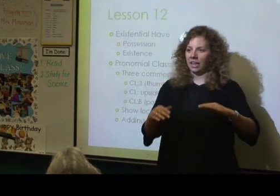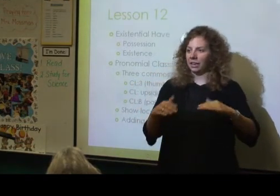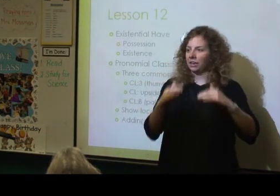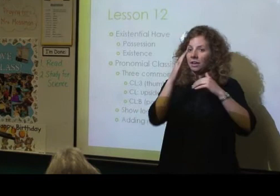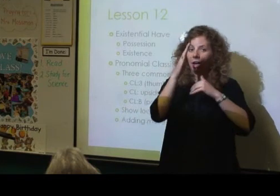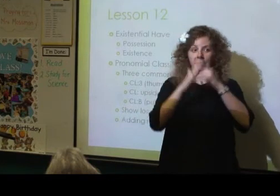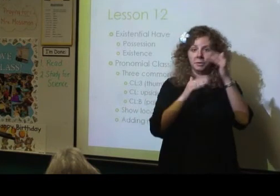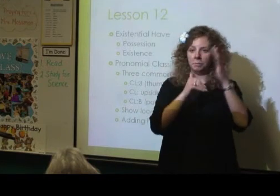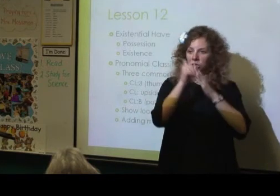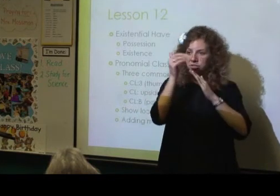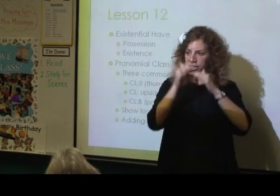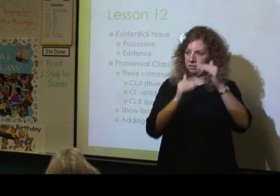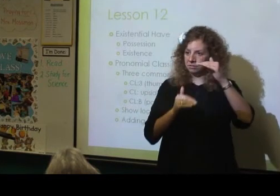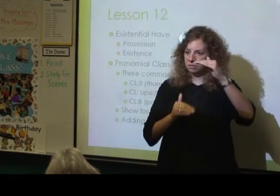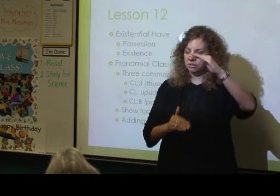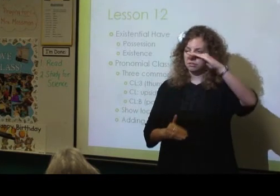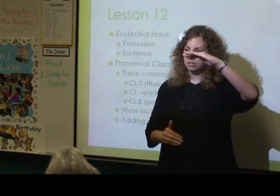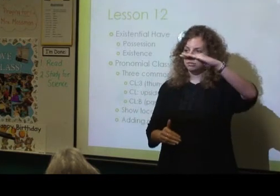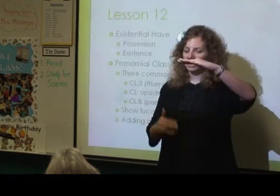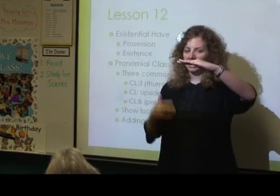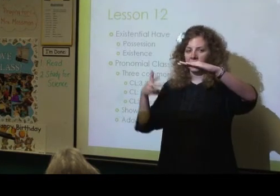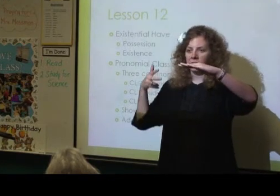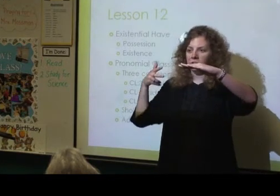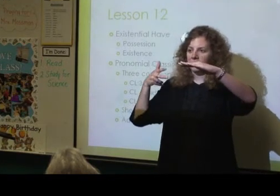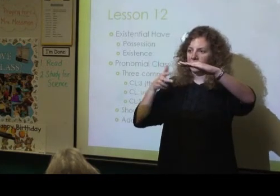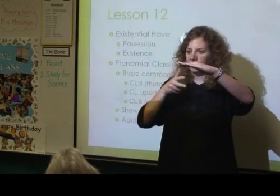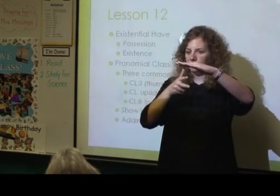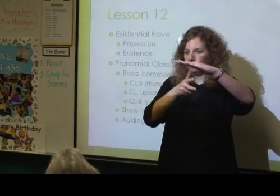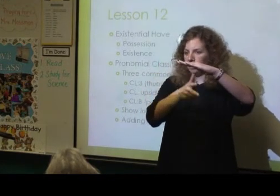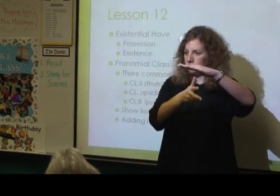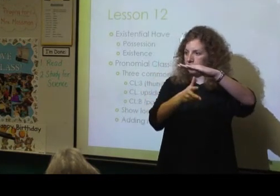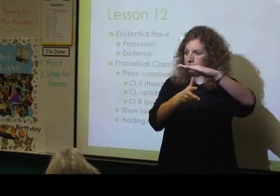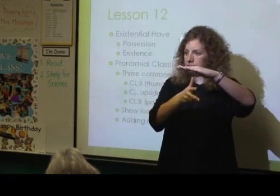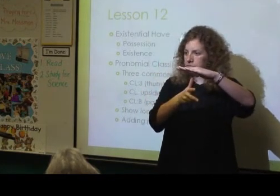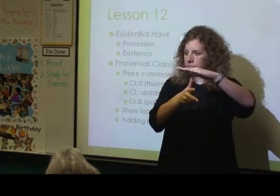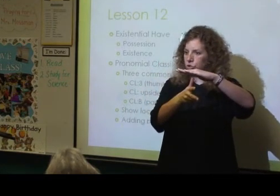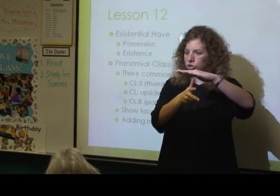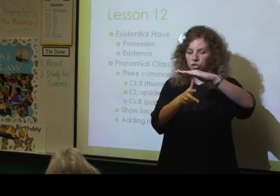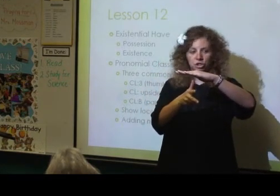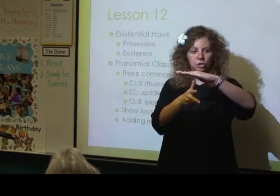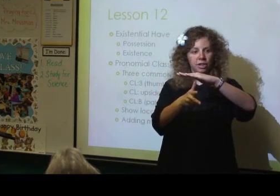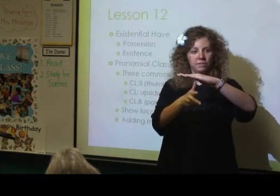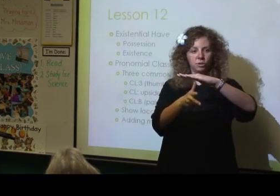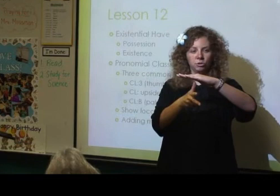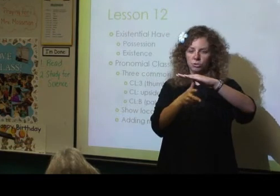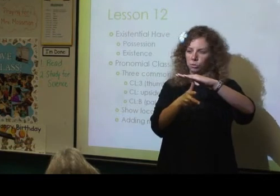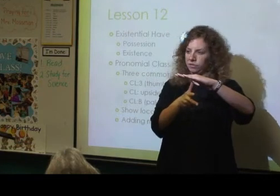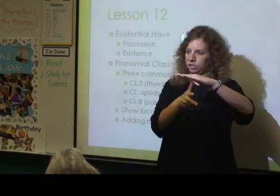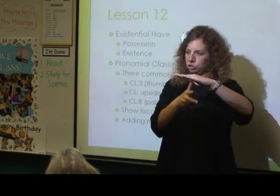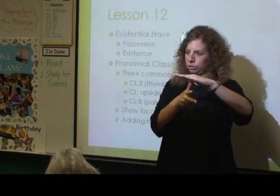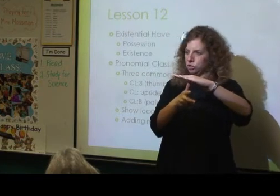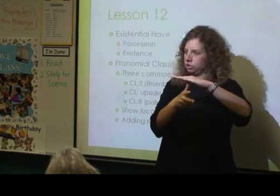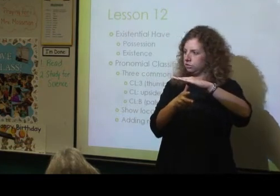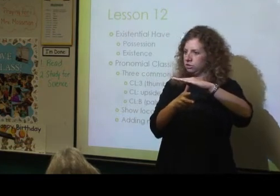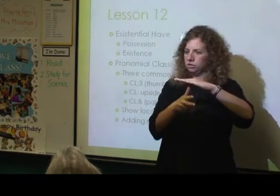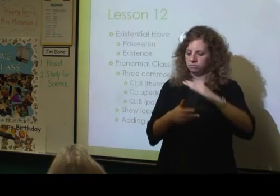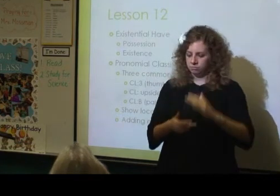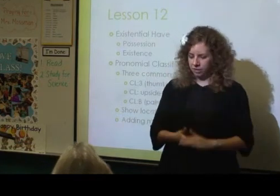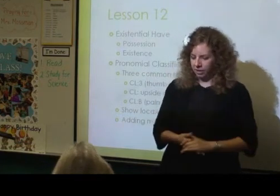like the building was here and I drove under it. So you could just show that if you were doing more of a description. Okay.